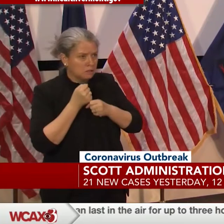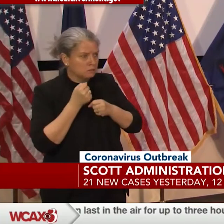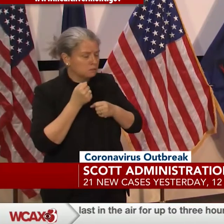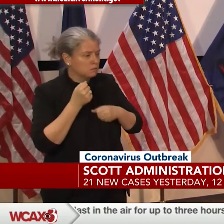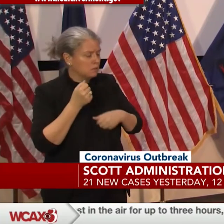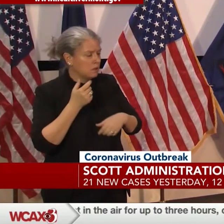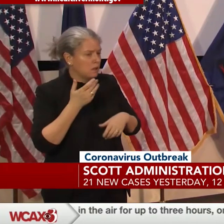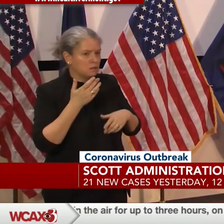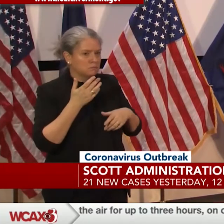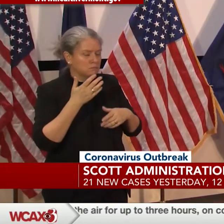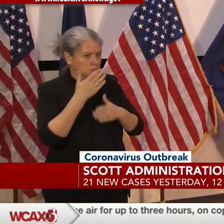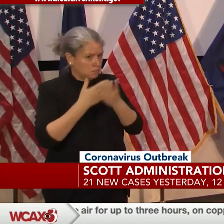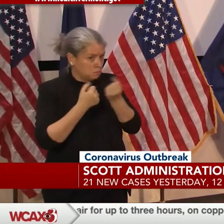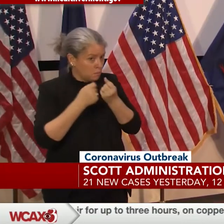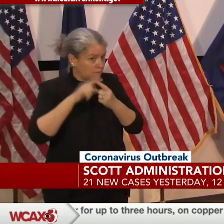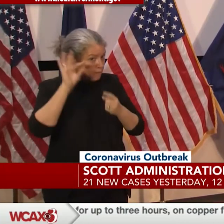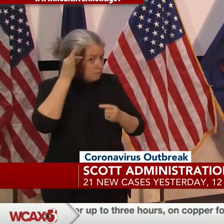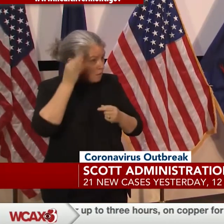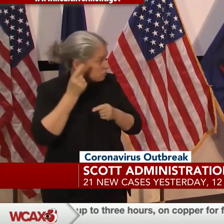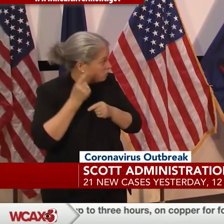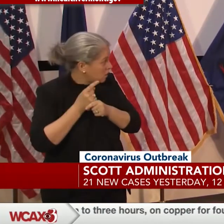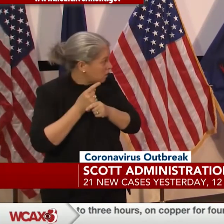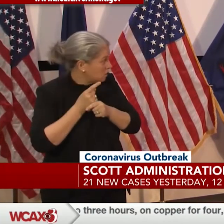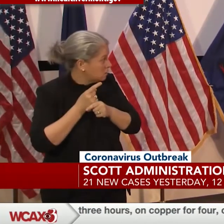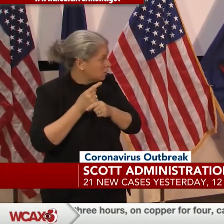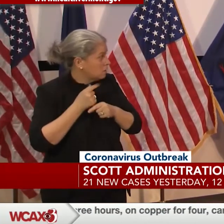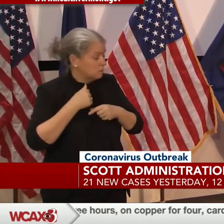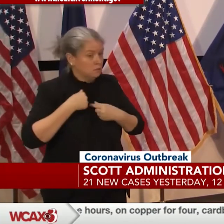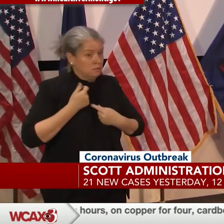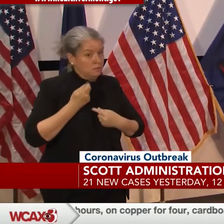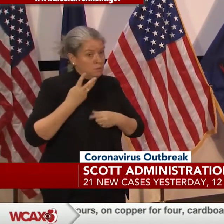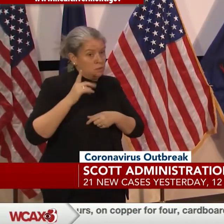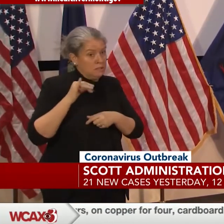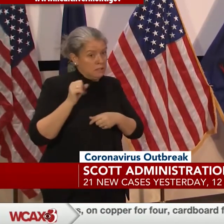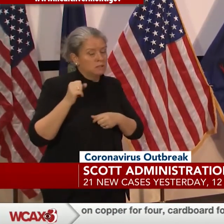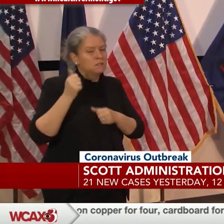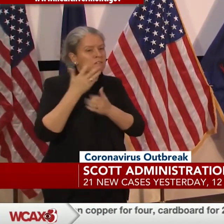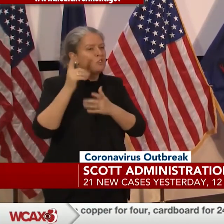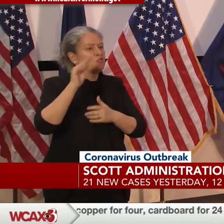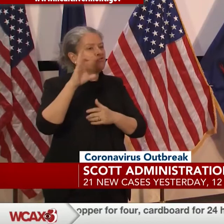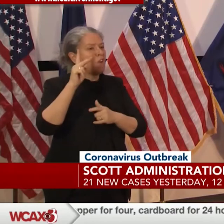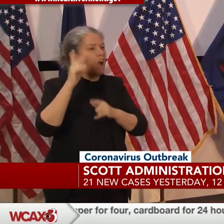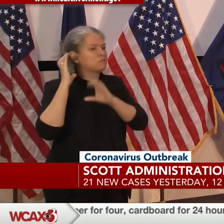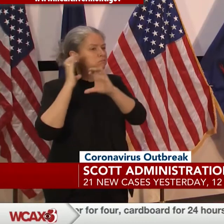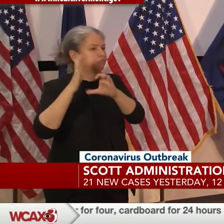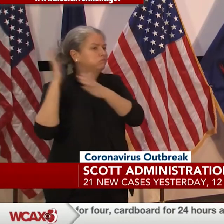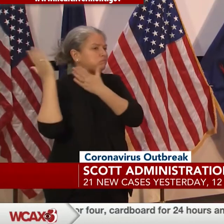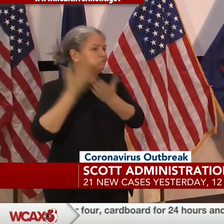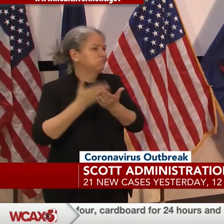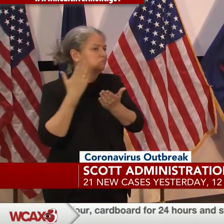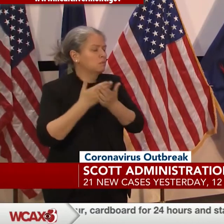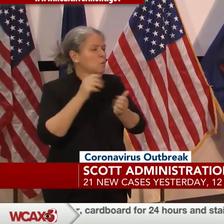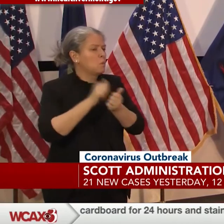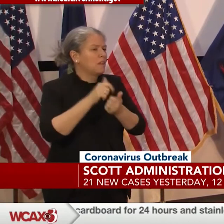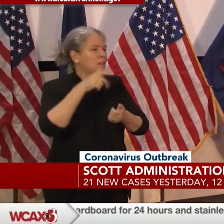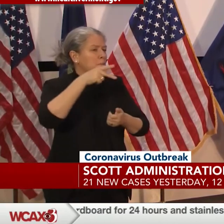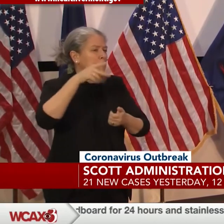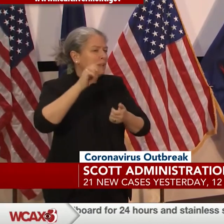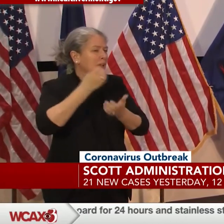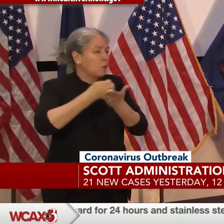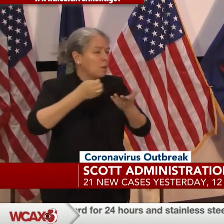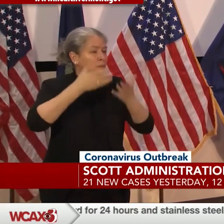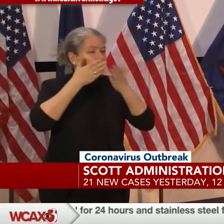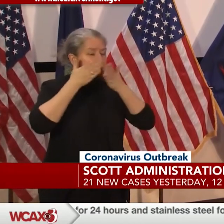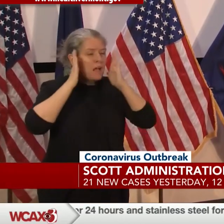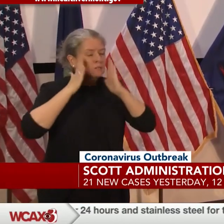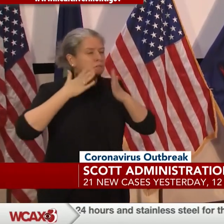some support from the federal government over the last couple of days. A number of trucks have been brought in with some of the PPEs, the equipment that